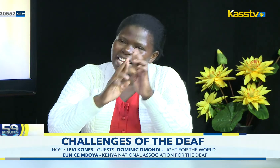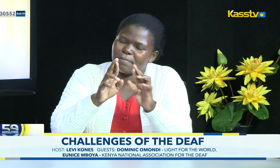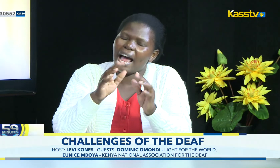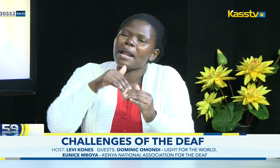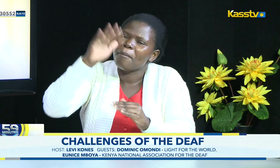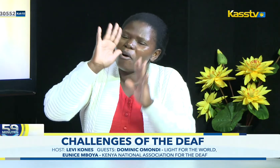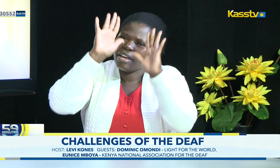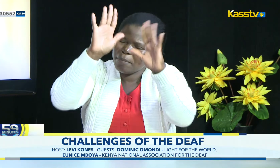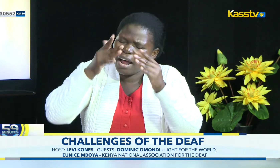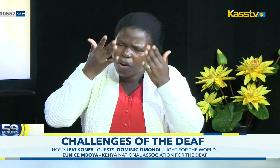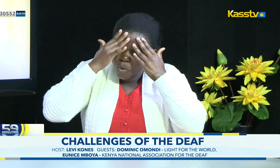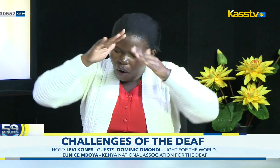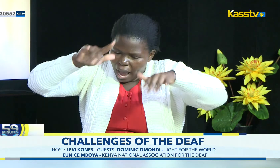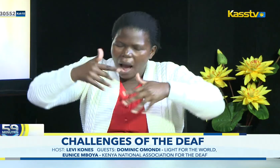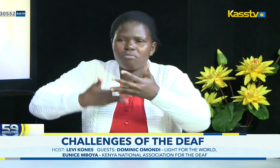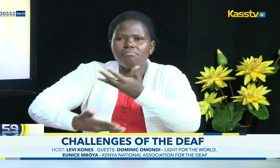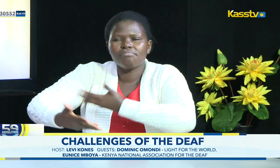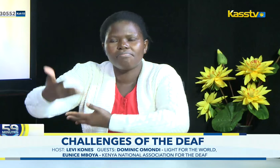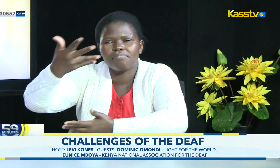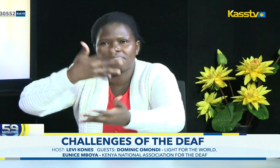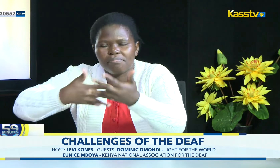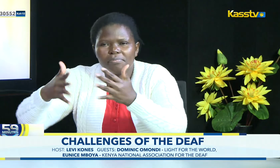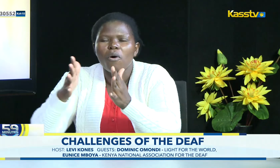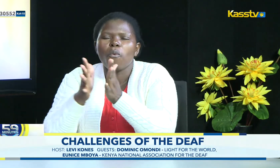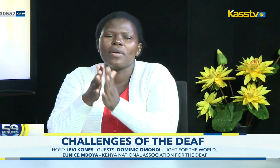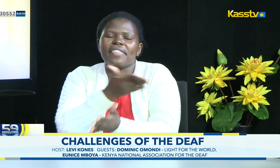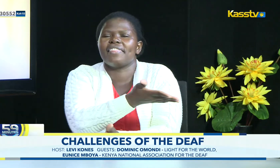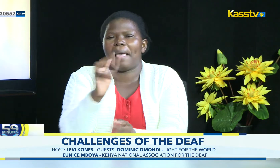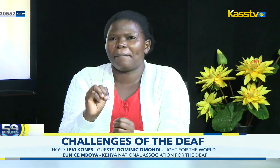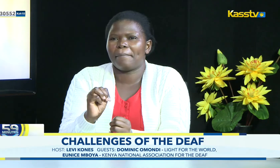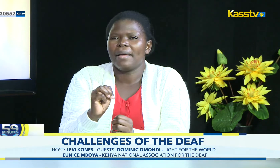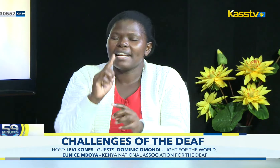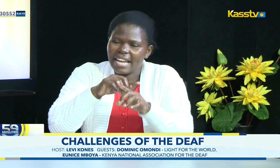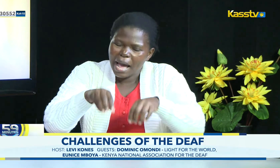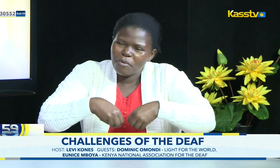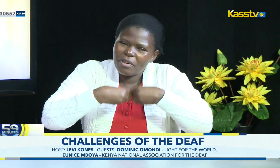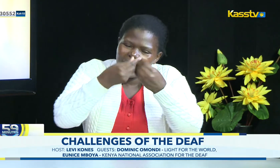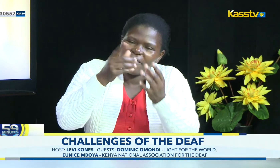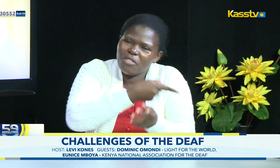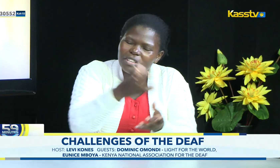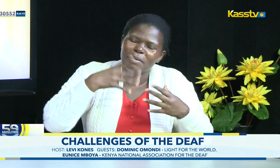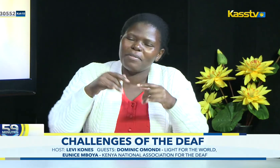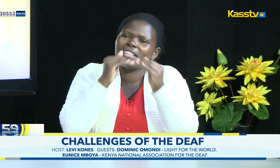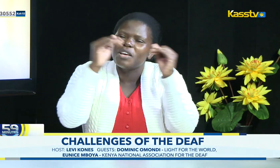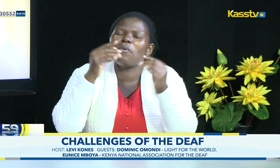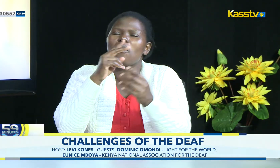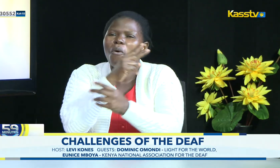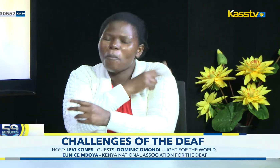that child is as equal as their hearing peers. What we need is the freedom for them to freely